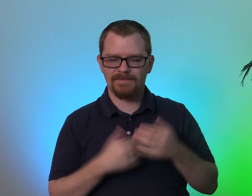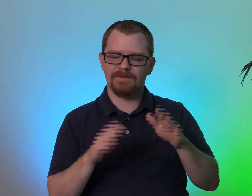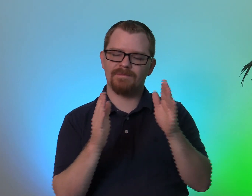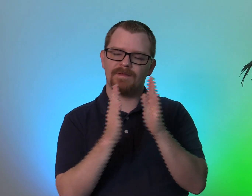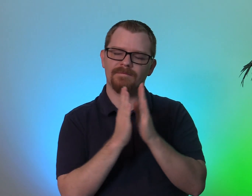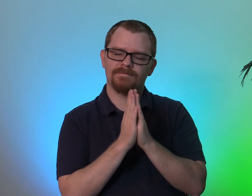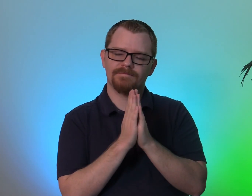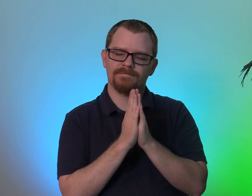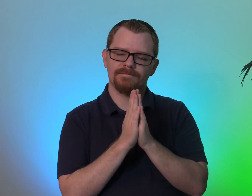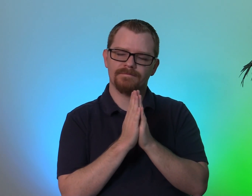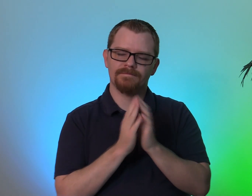pray.